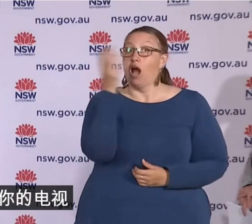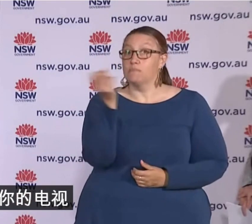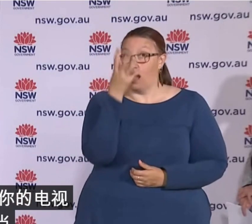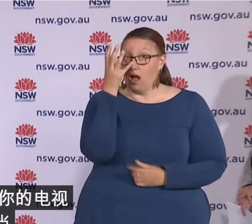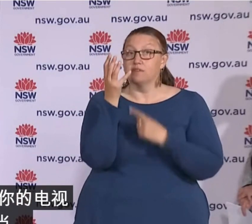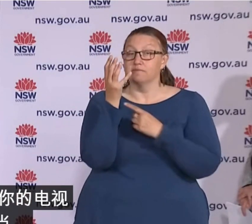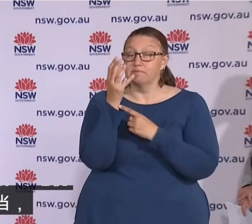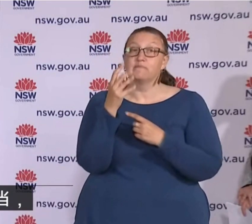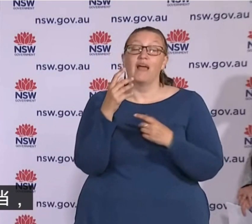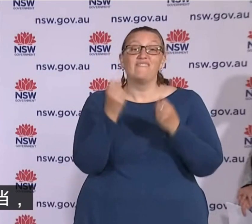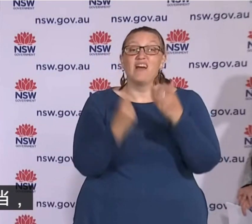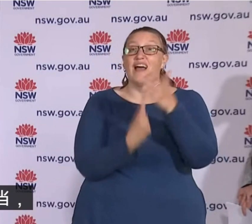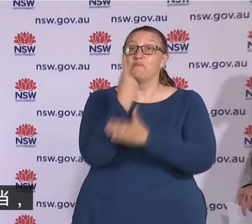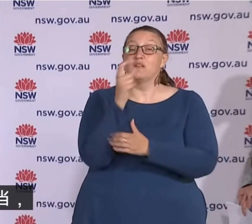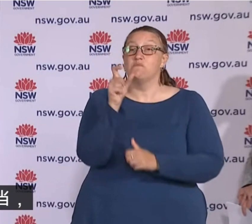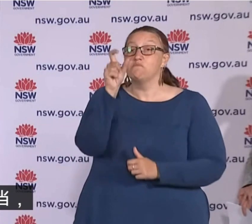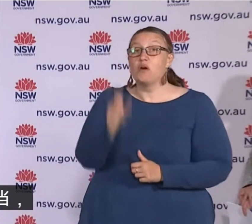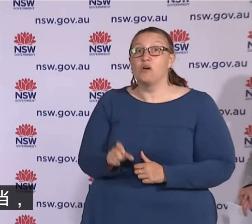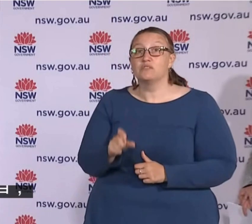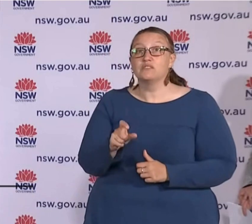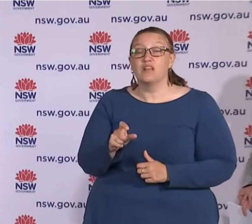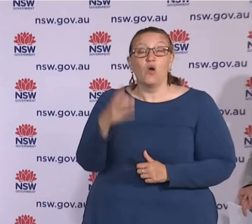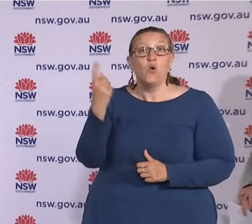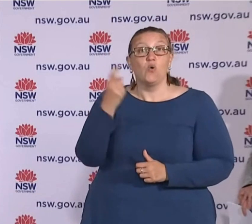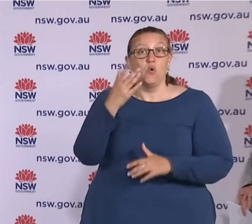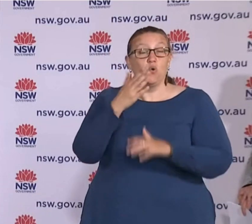as essential, and Catherine Cusack is calling for Brad